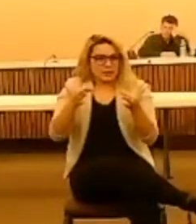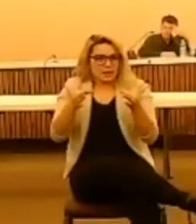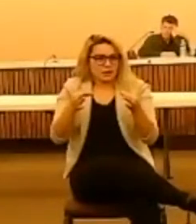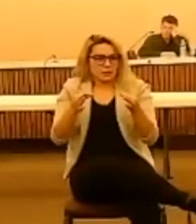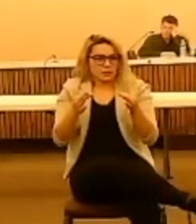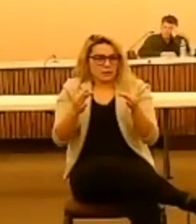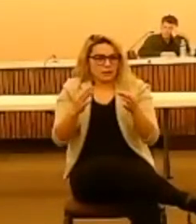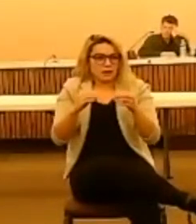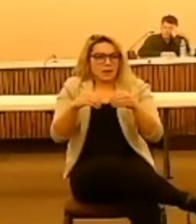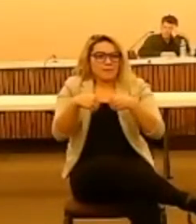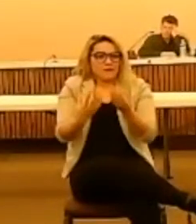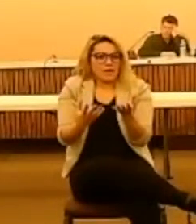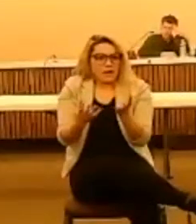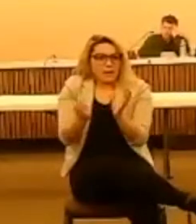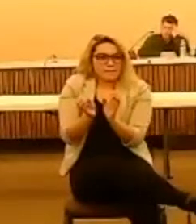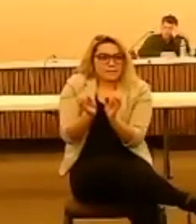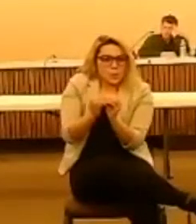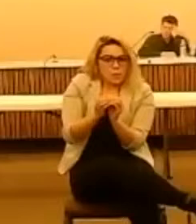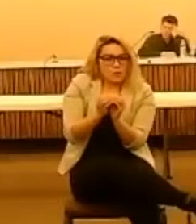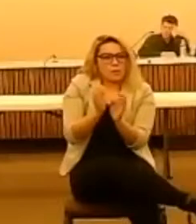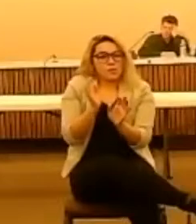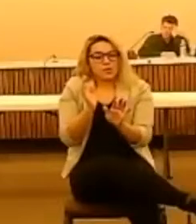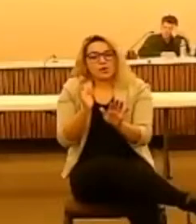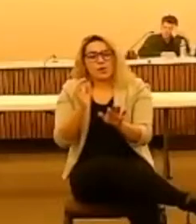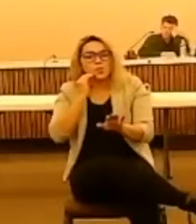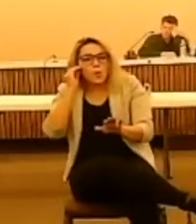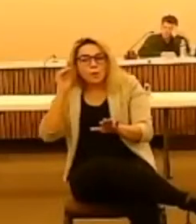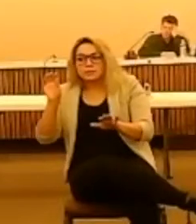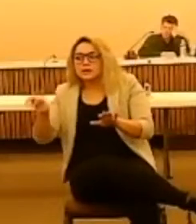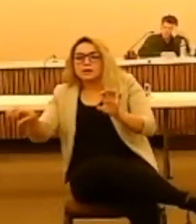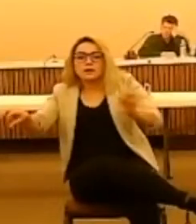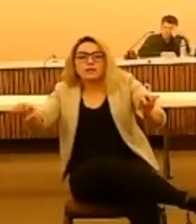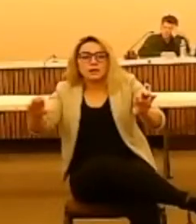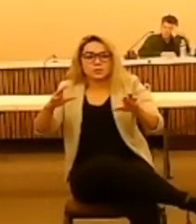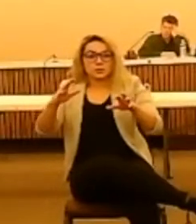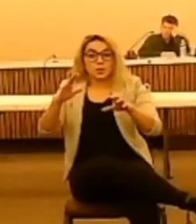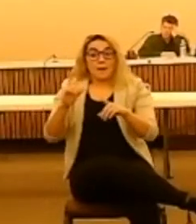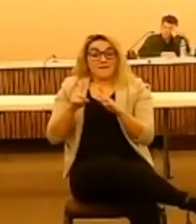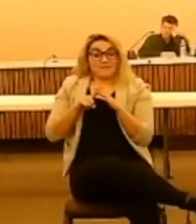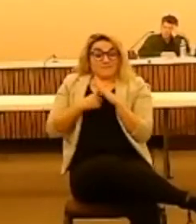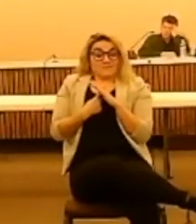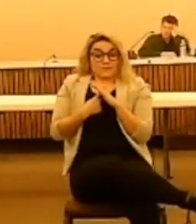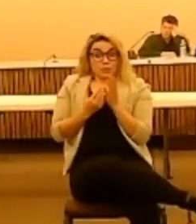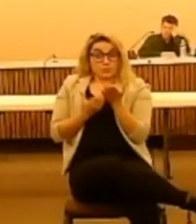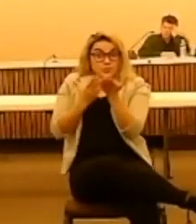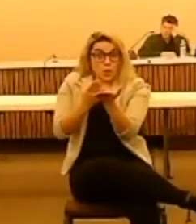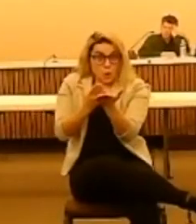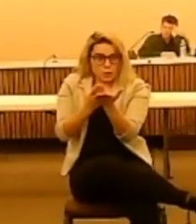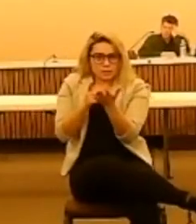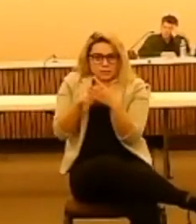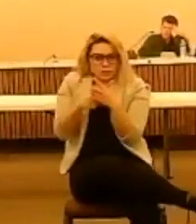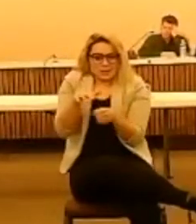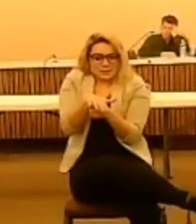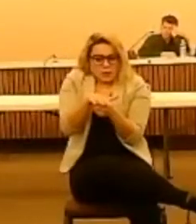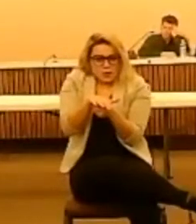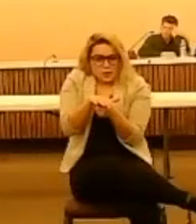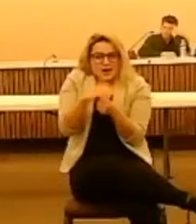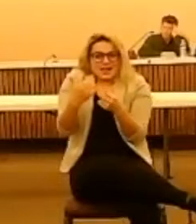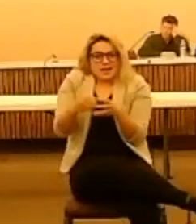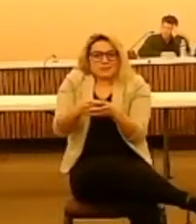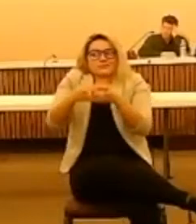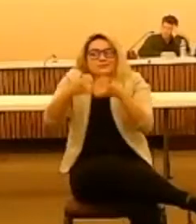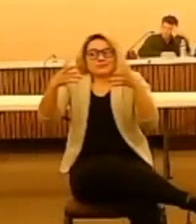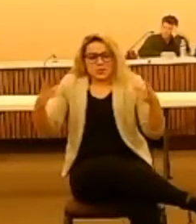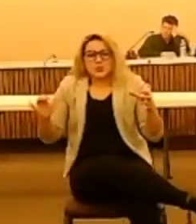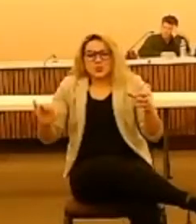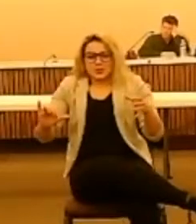homes developed within the PUD than what was originally contemplated. As a matter of fact, the ceiling, if you will, for the percentage of